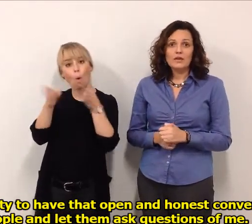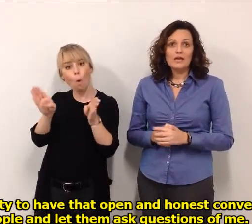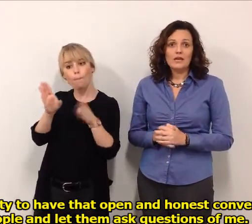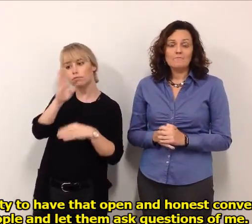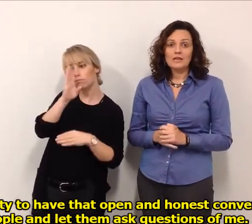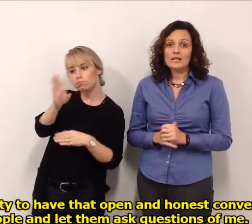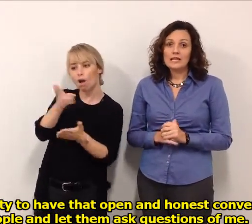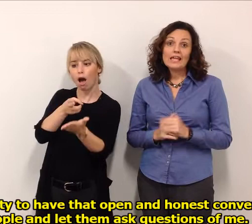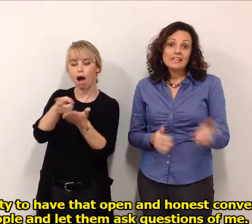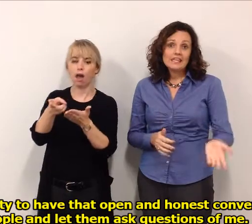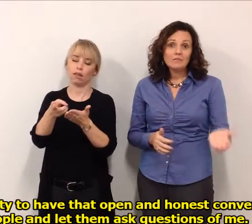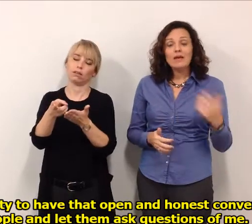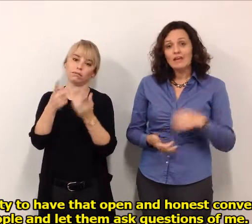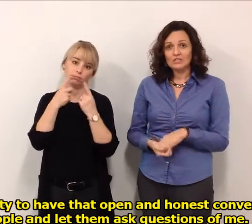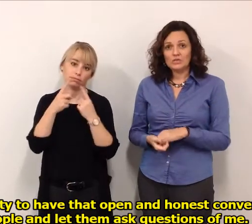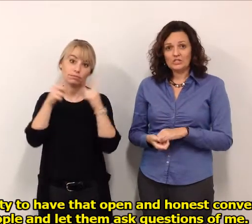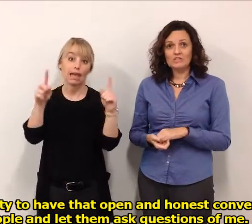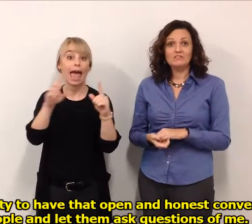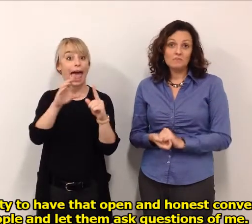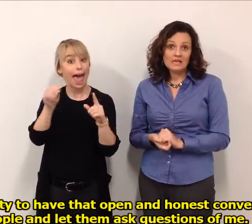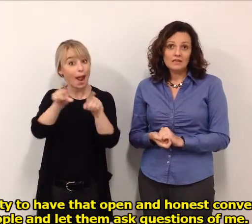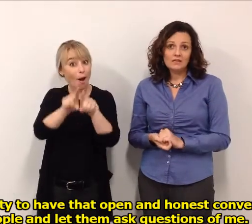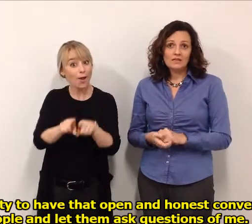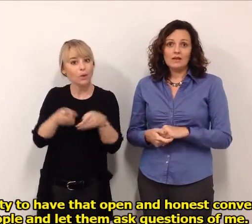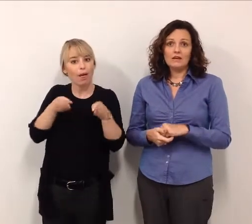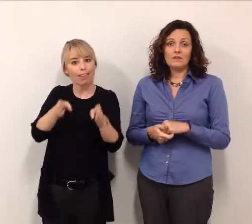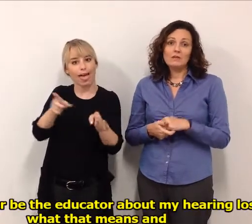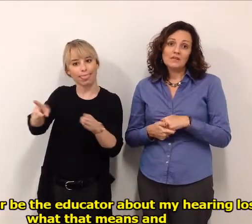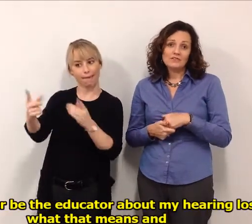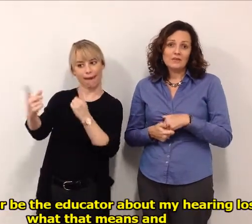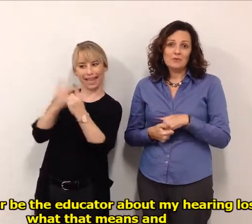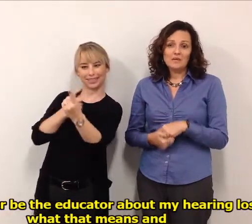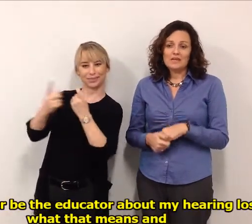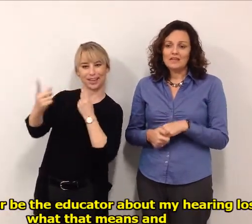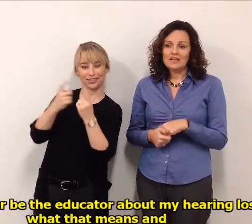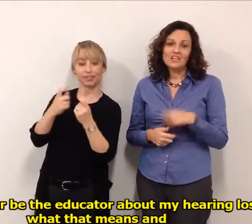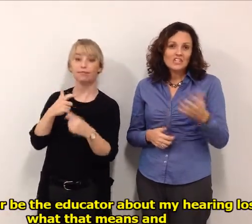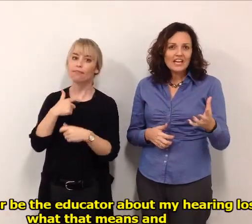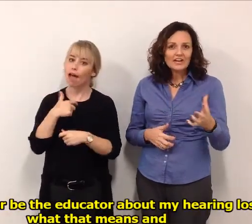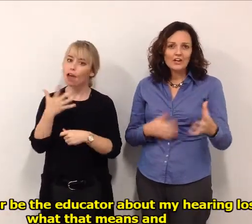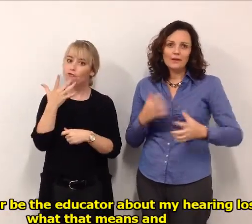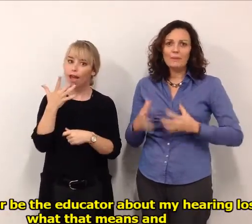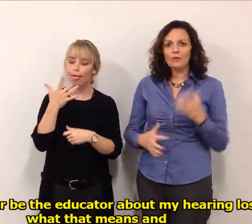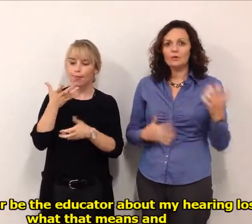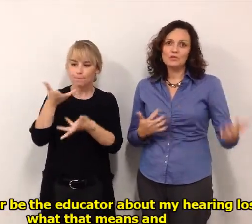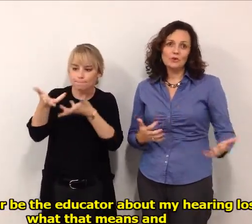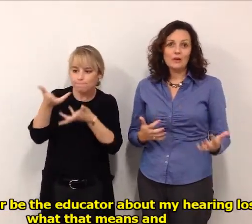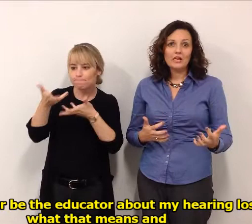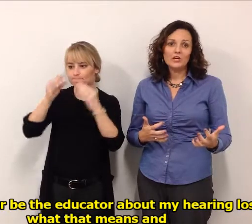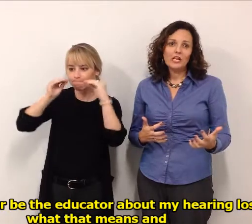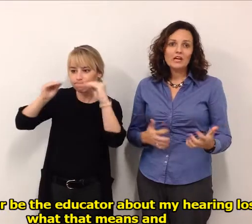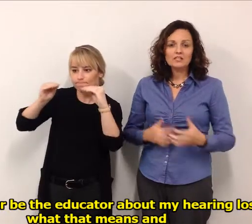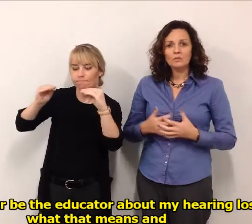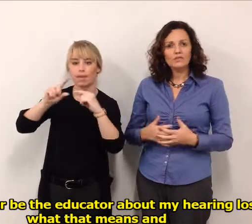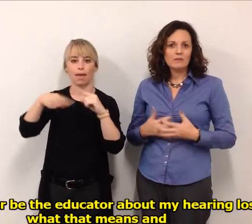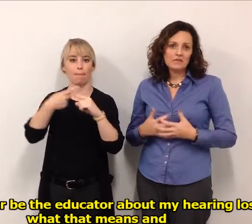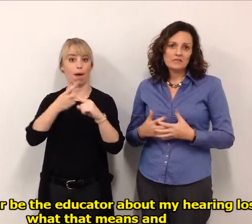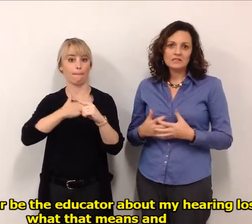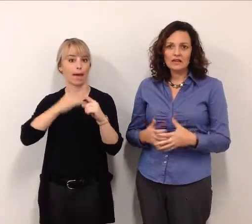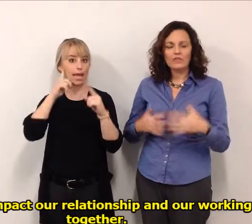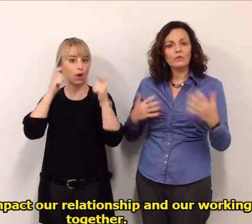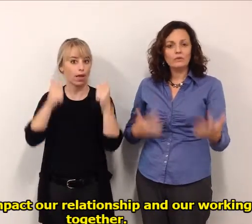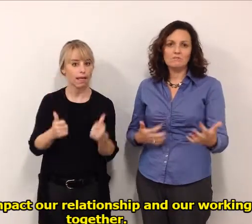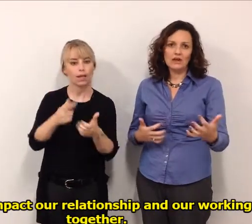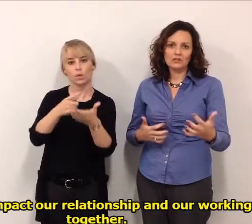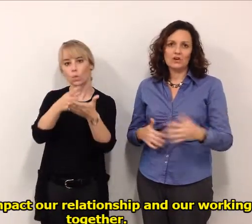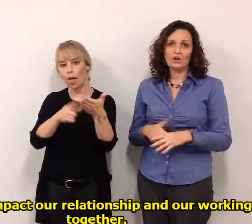people and let them ask questions of me. I'd much rather be the educator about my hearing loss and what that means